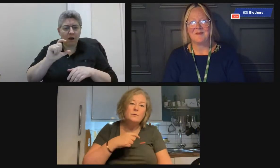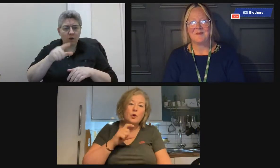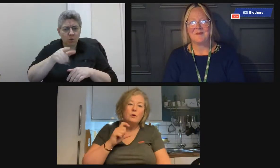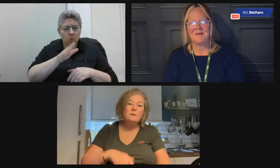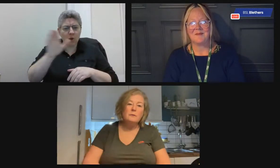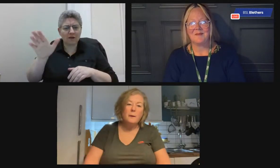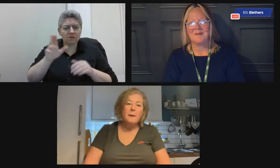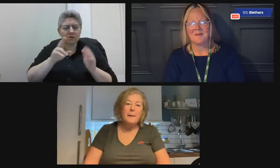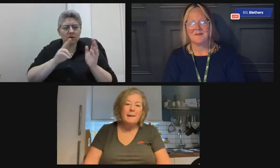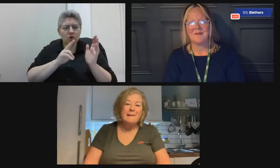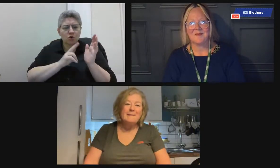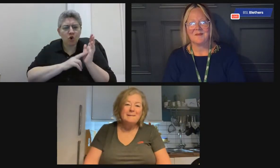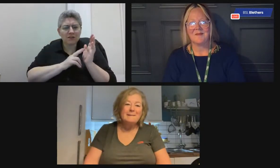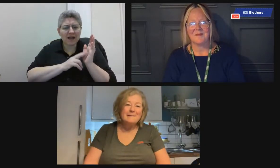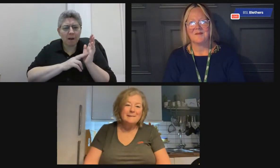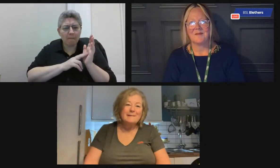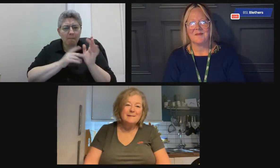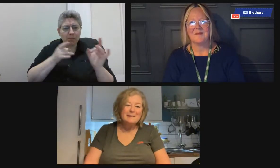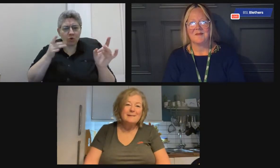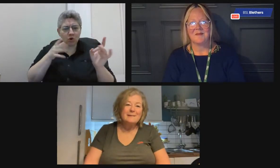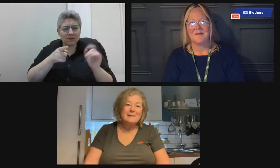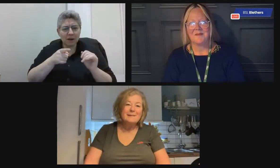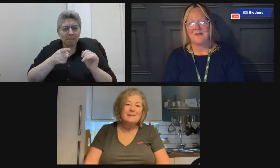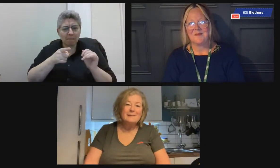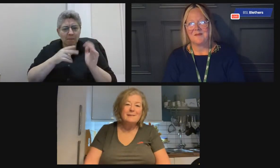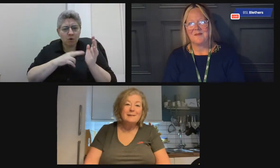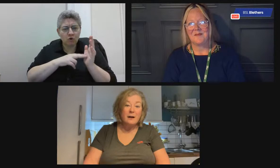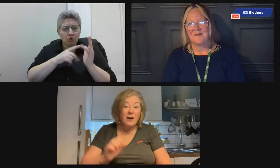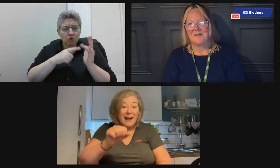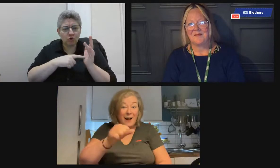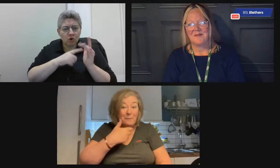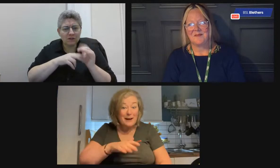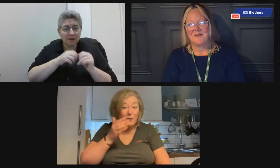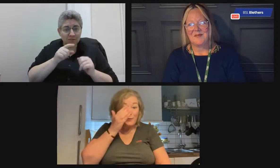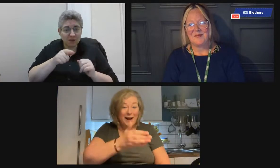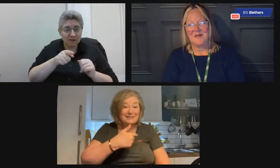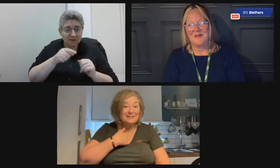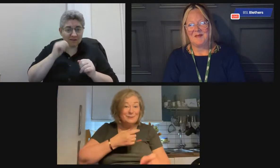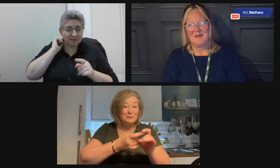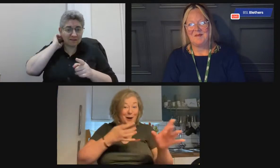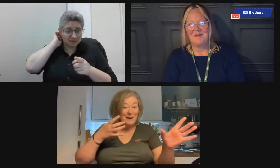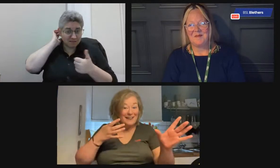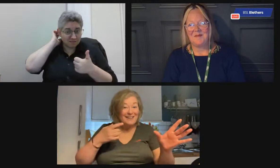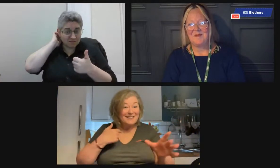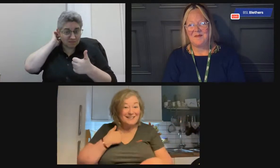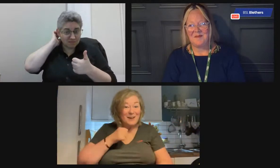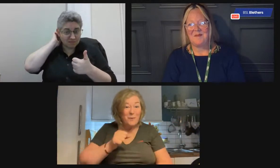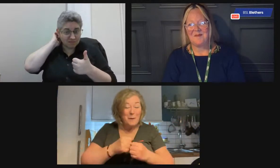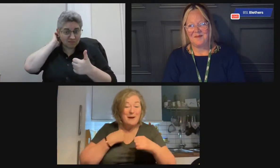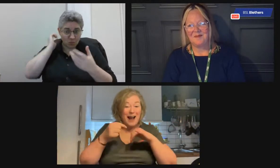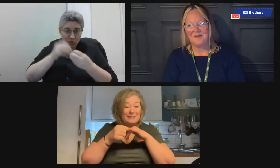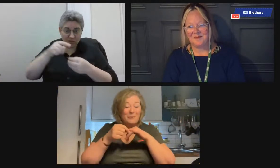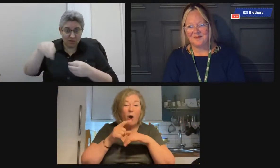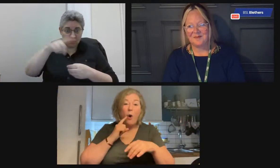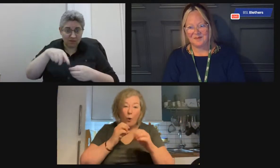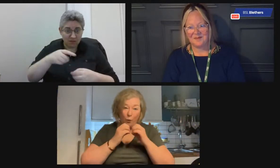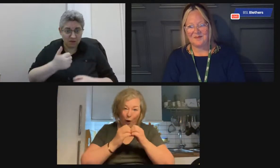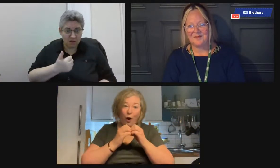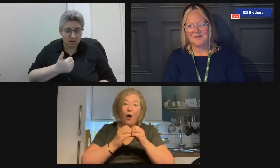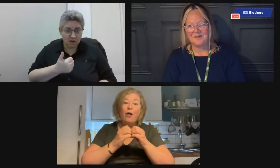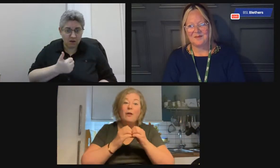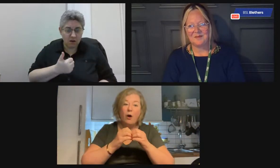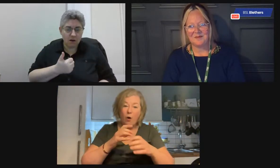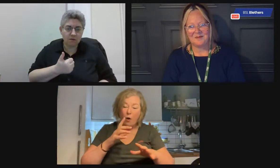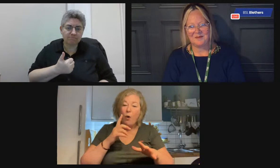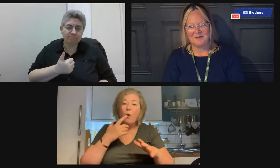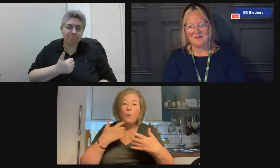Nikki and other people involved in the cancer project, Colleen? Was it Nottingham that you Oh, went to? yeah. Yeah. Yeah, I went to Nottingham with